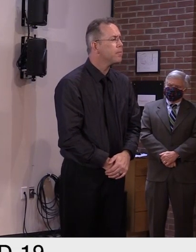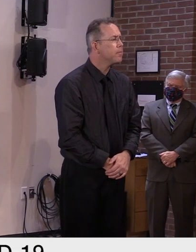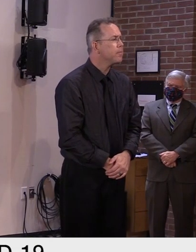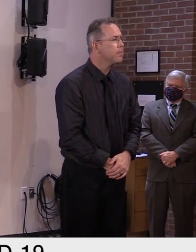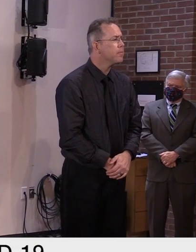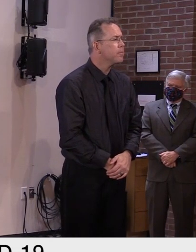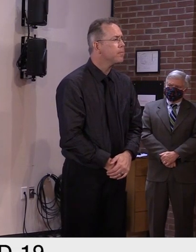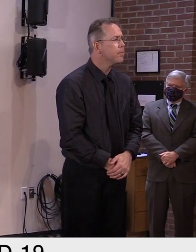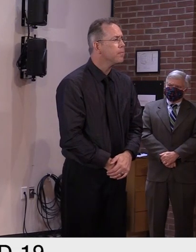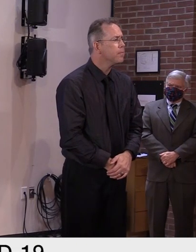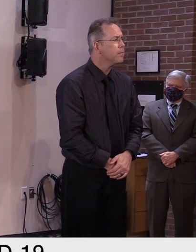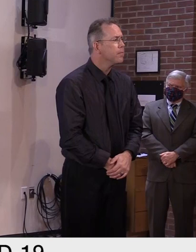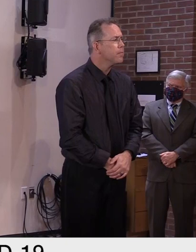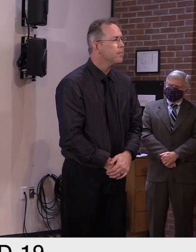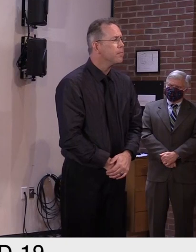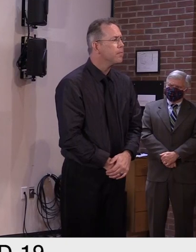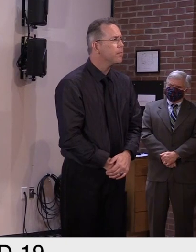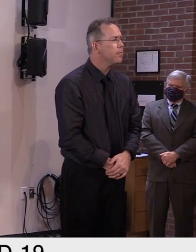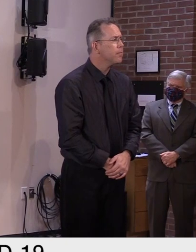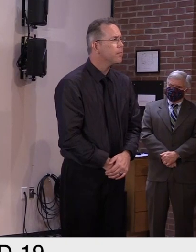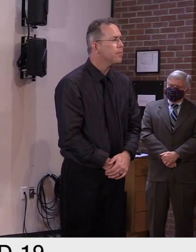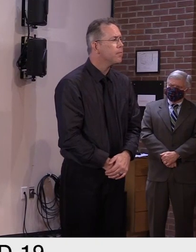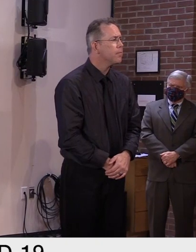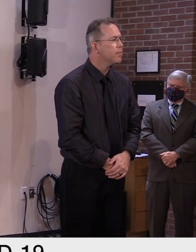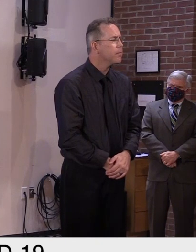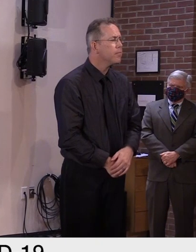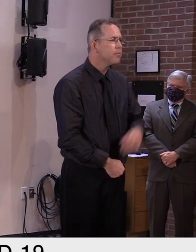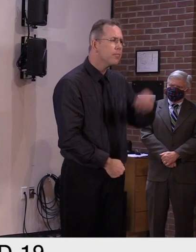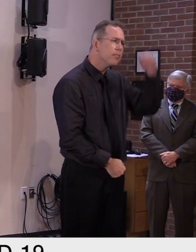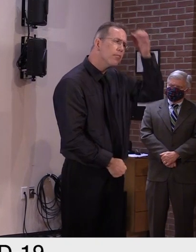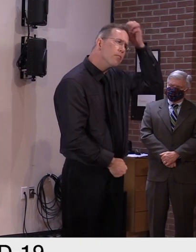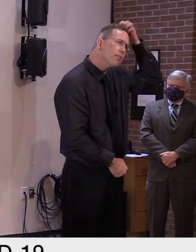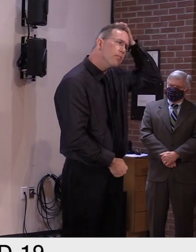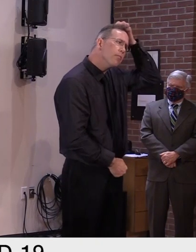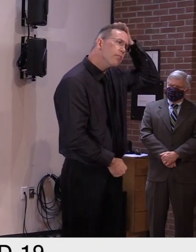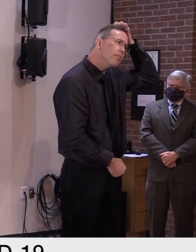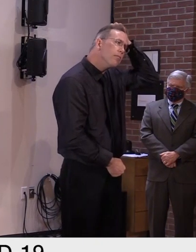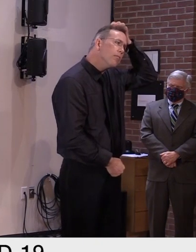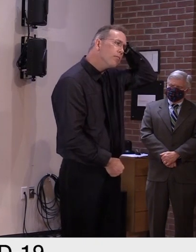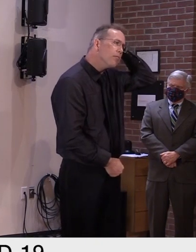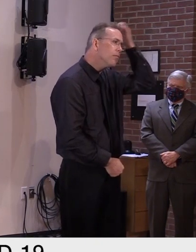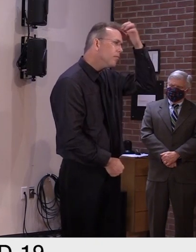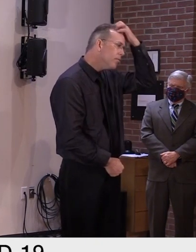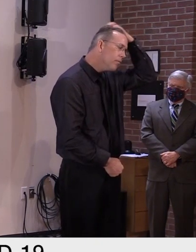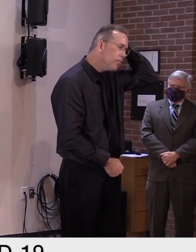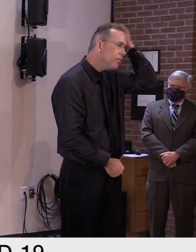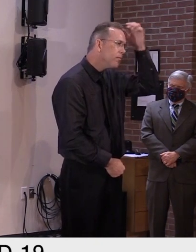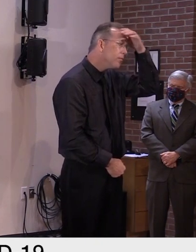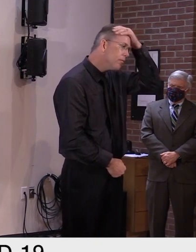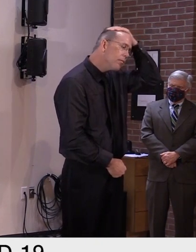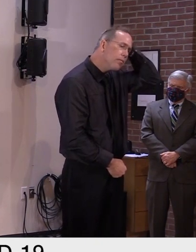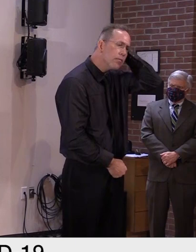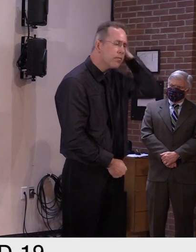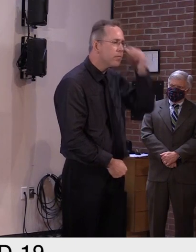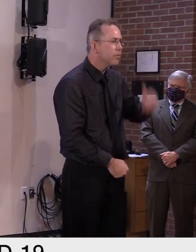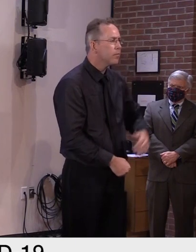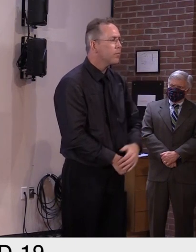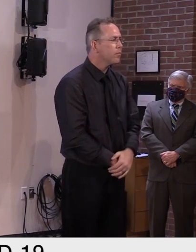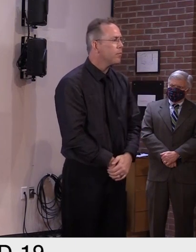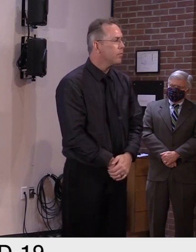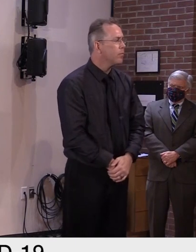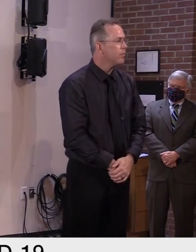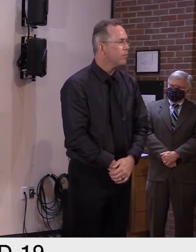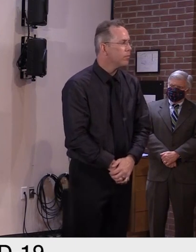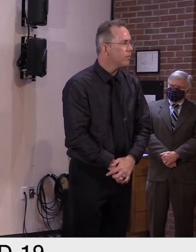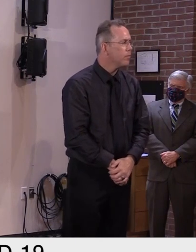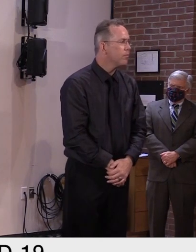was Union, and I remember, maybe it was last week, the health department said the cases